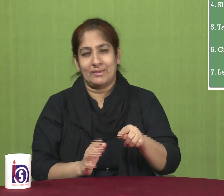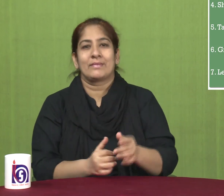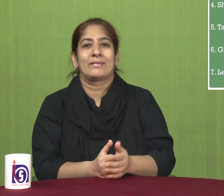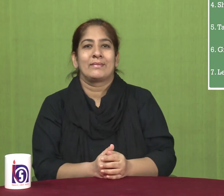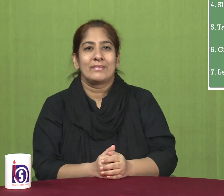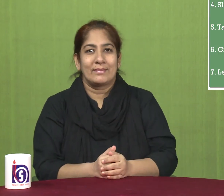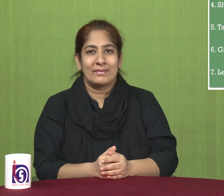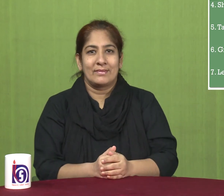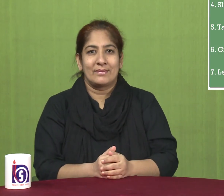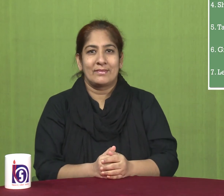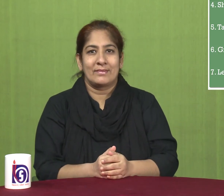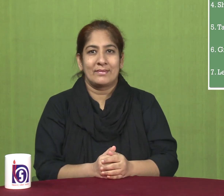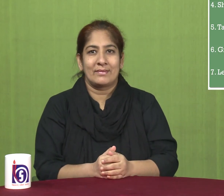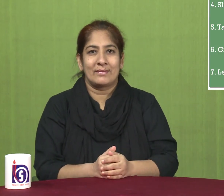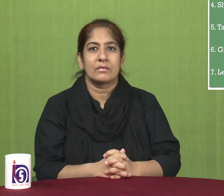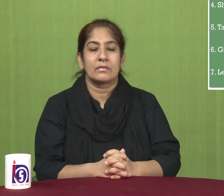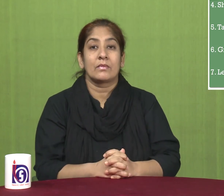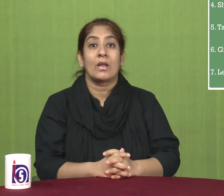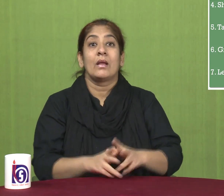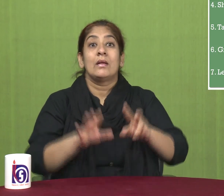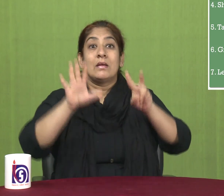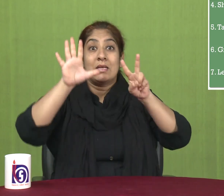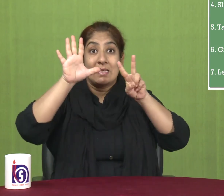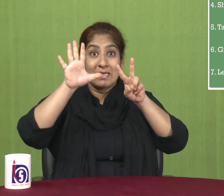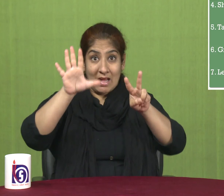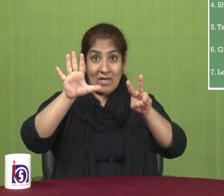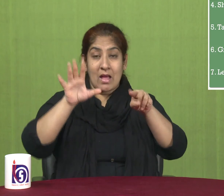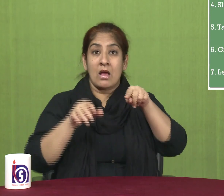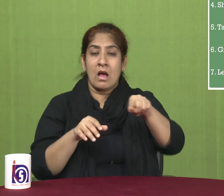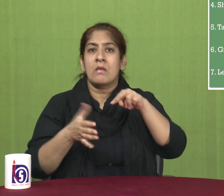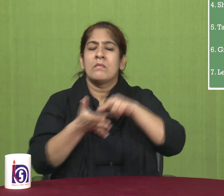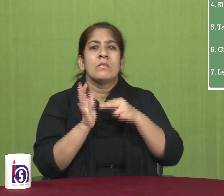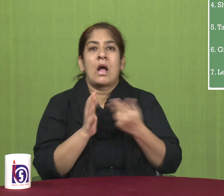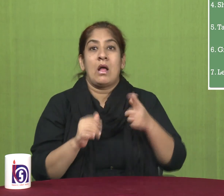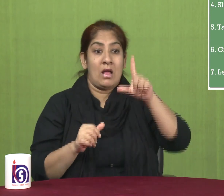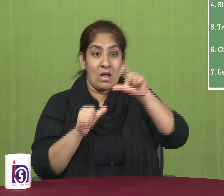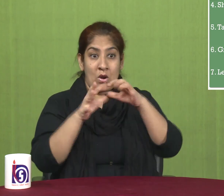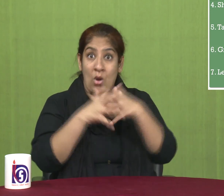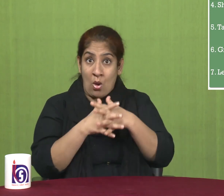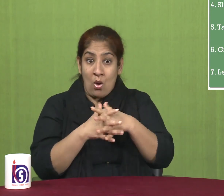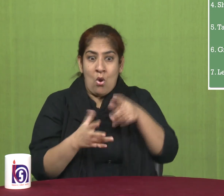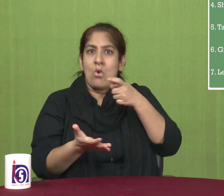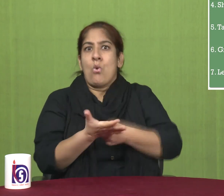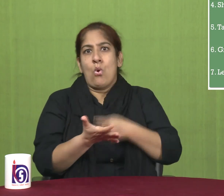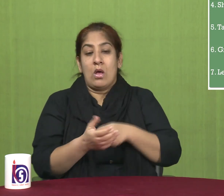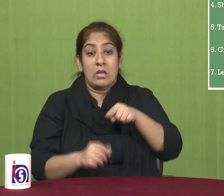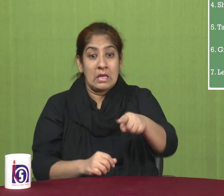the aim is important. The seventh point says about the law and rules.